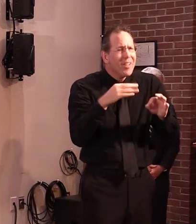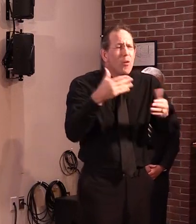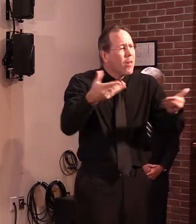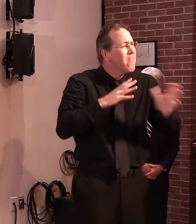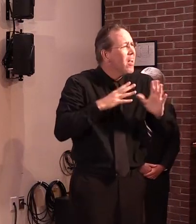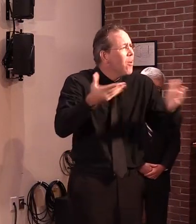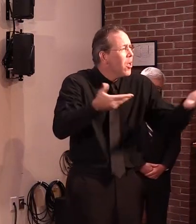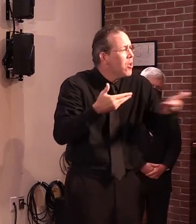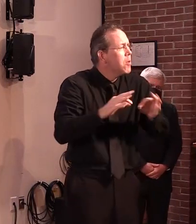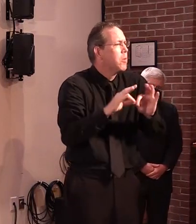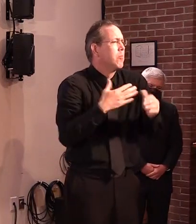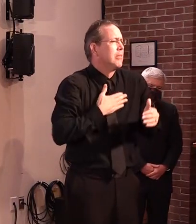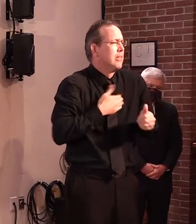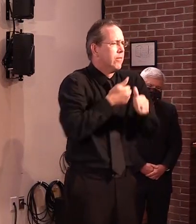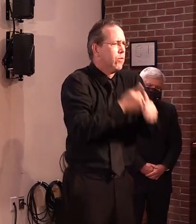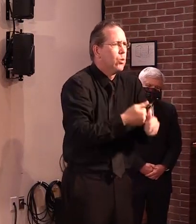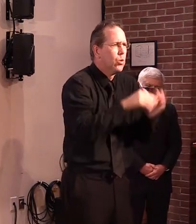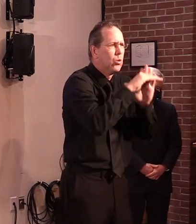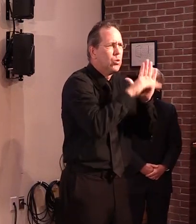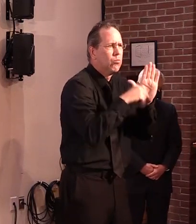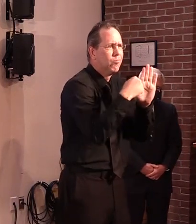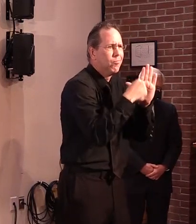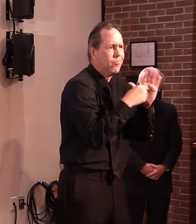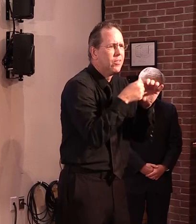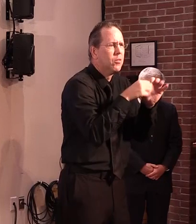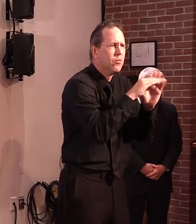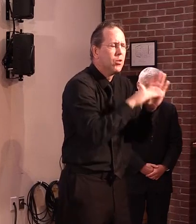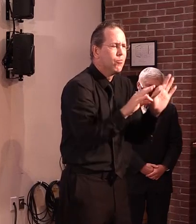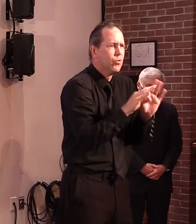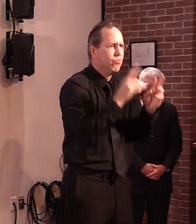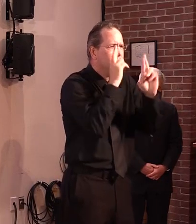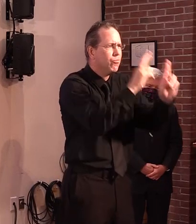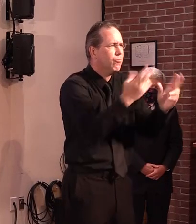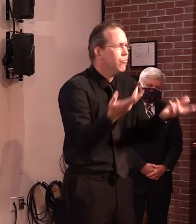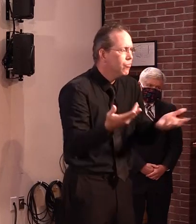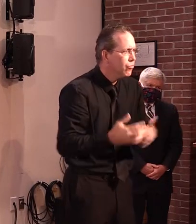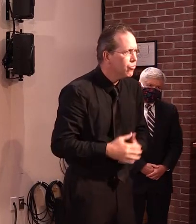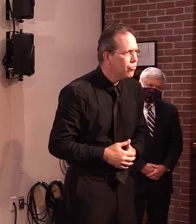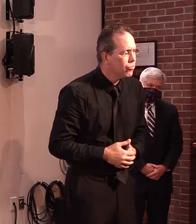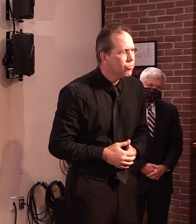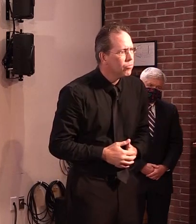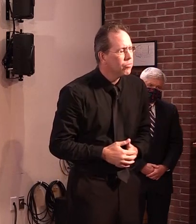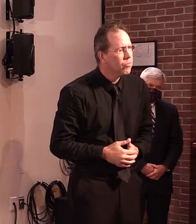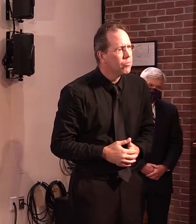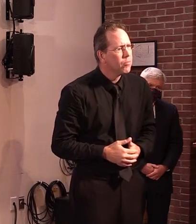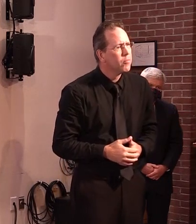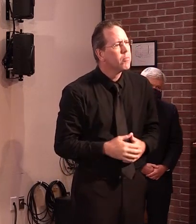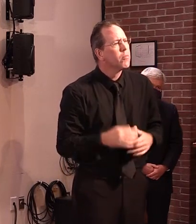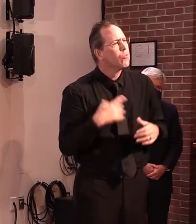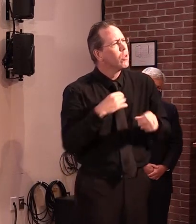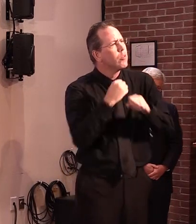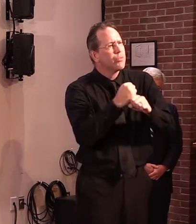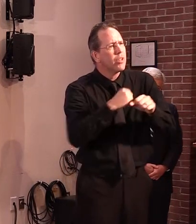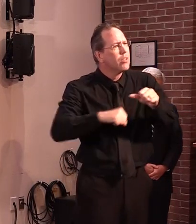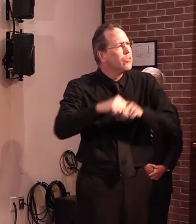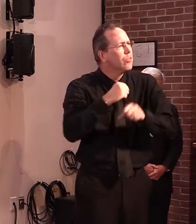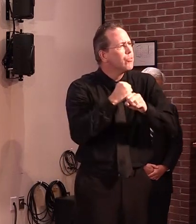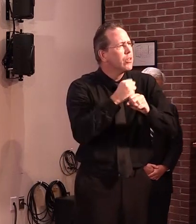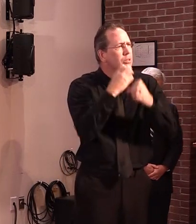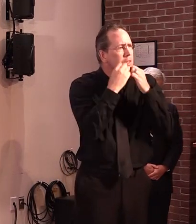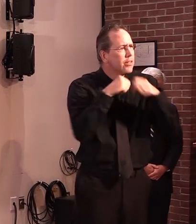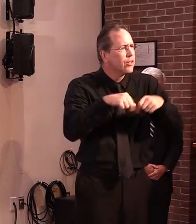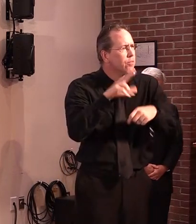of protocol that I think safeguards not only the people who visit, but certainly